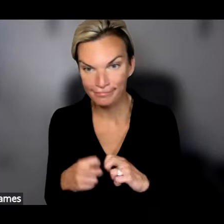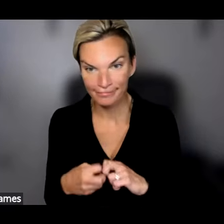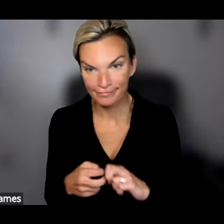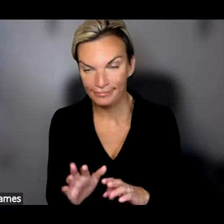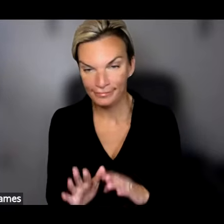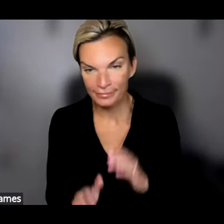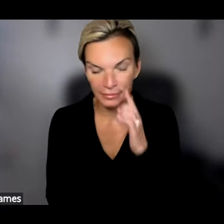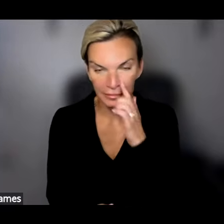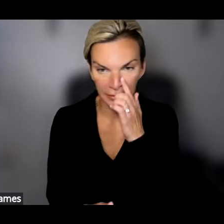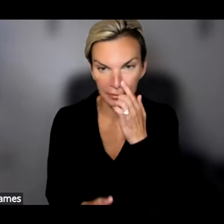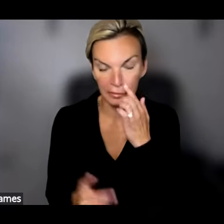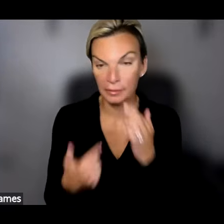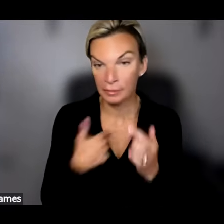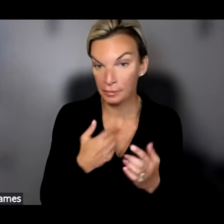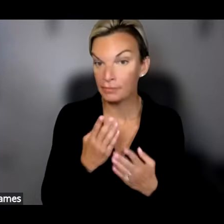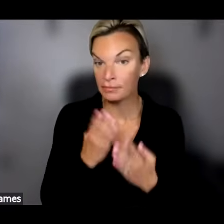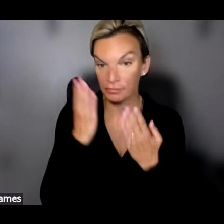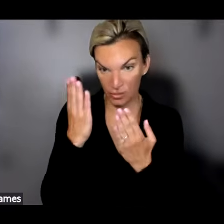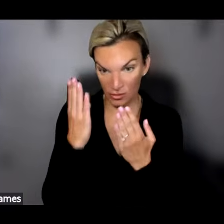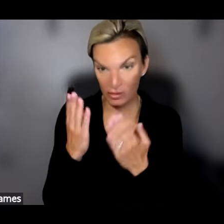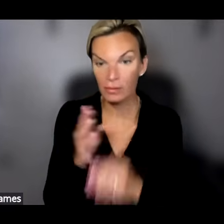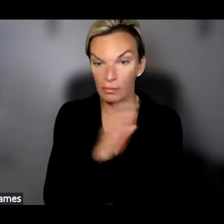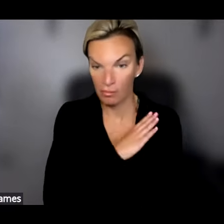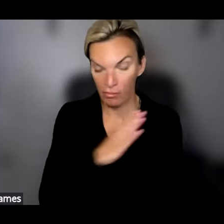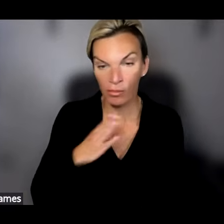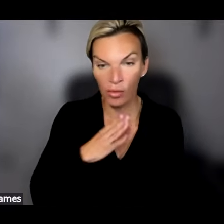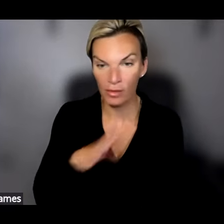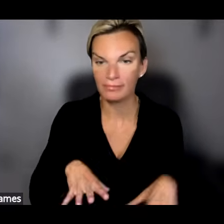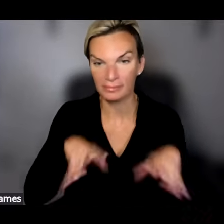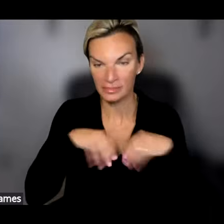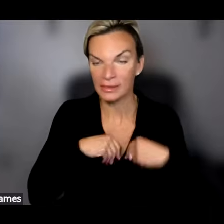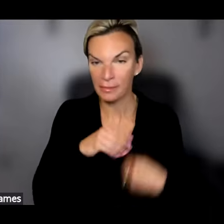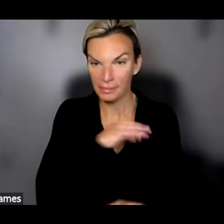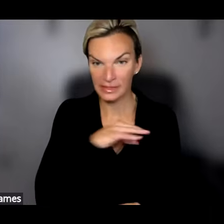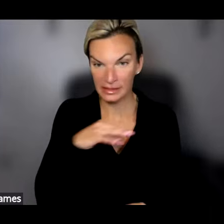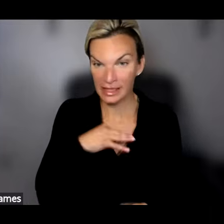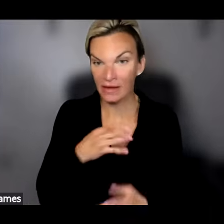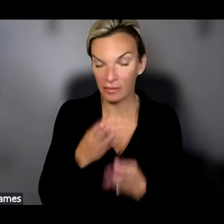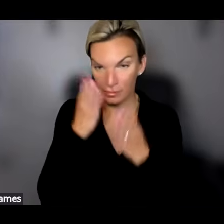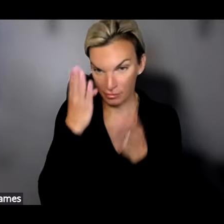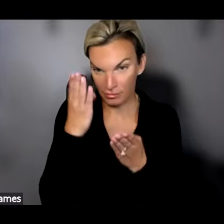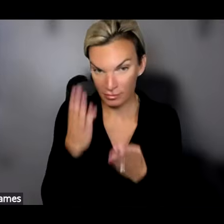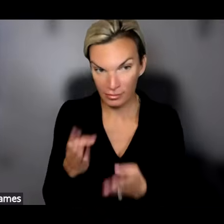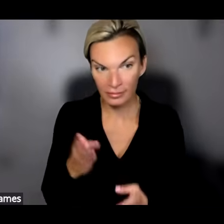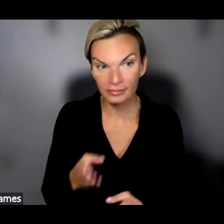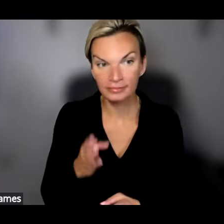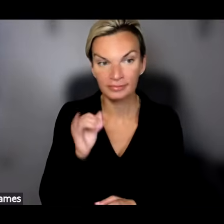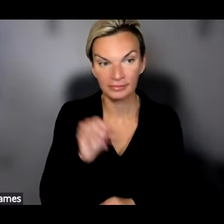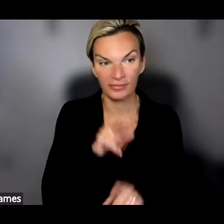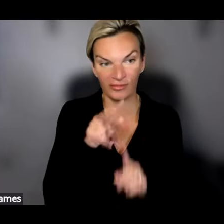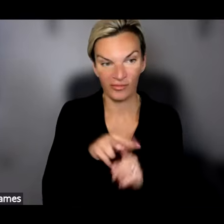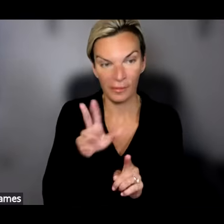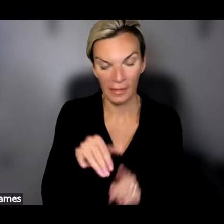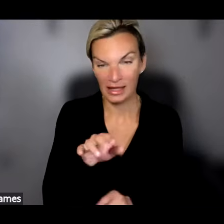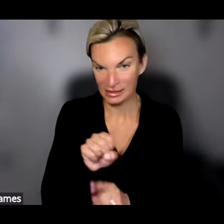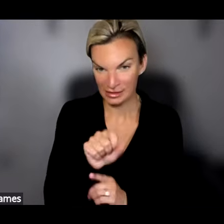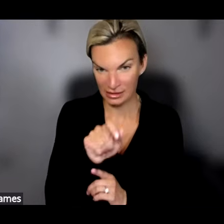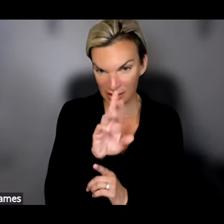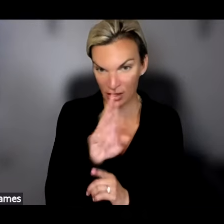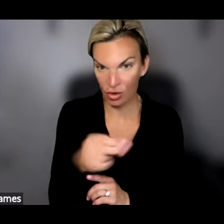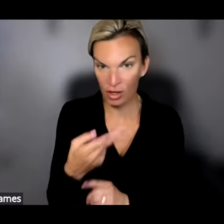I move that the board accept the staff recommendations and find the qualifying petition filed by Sarah Cambenzi